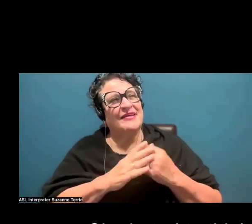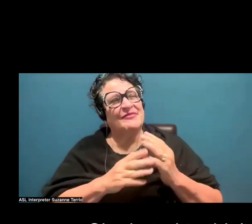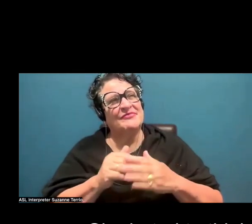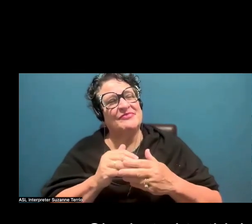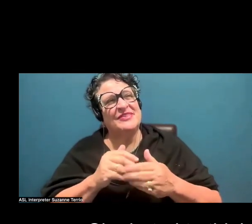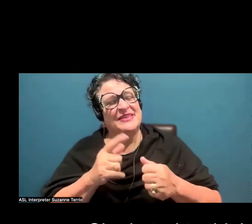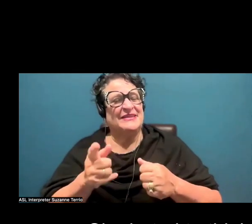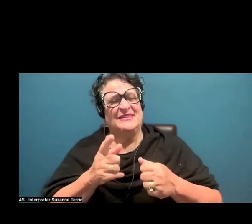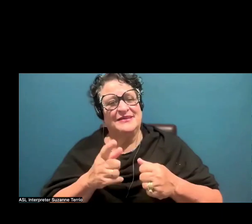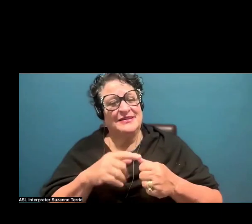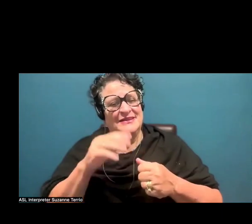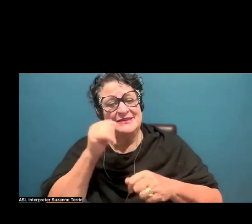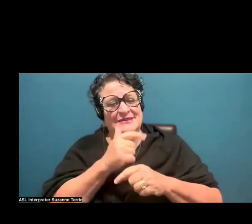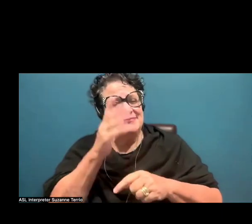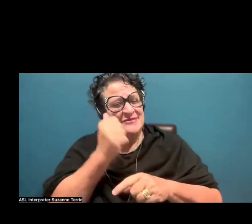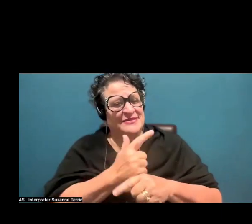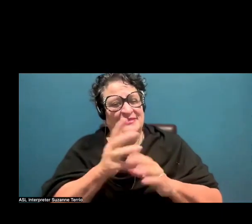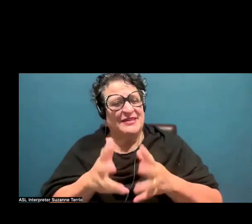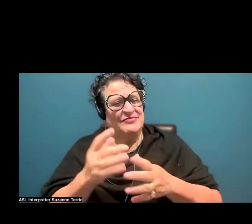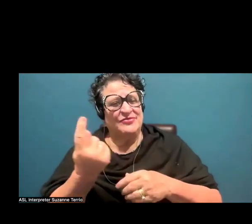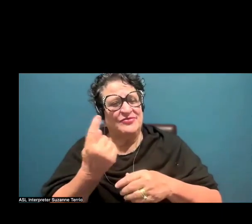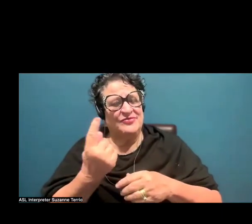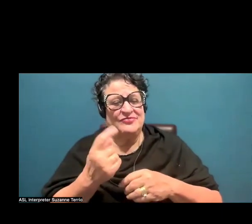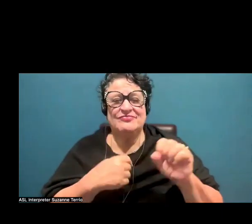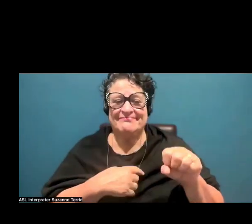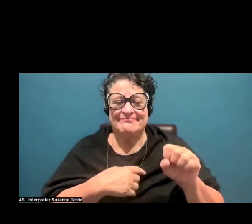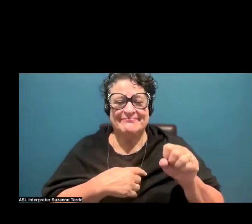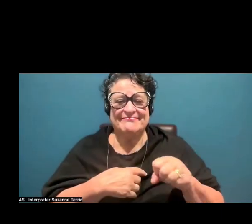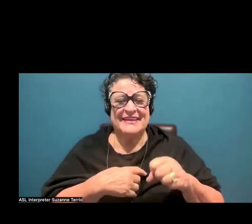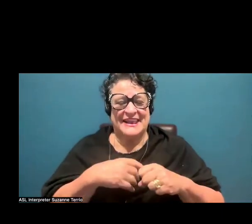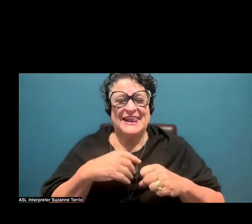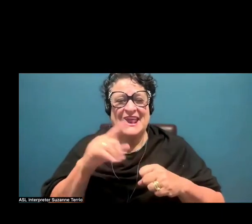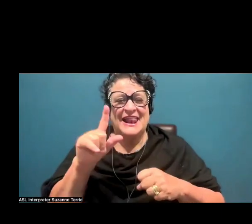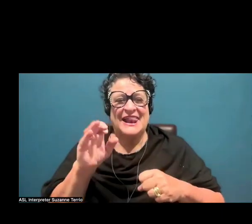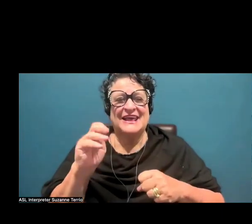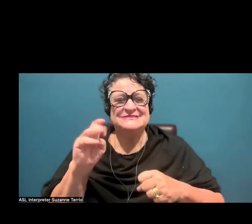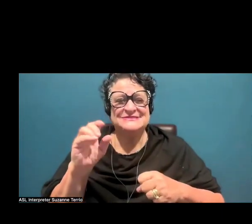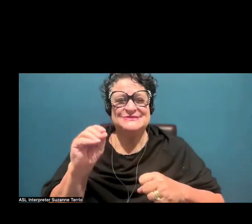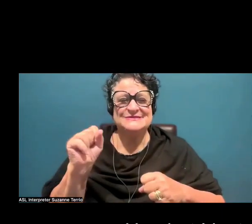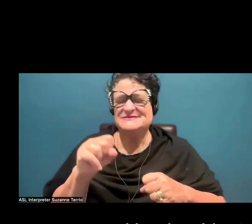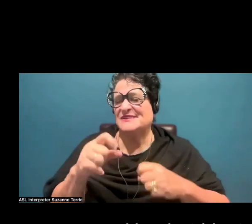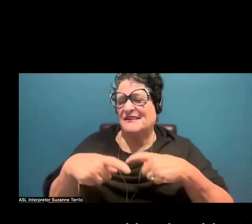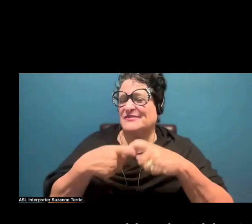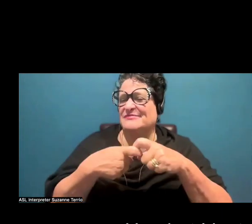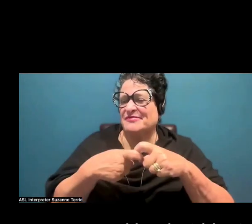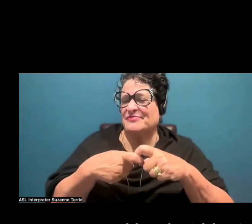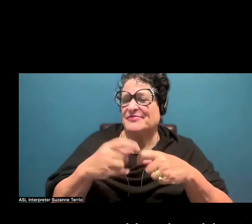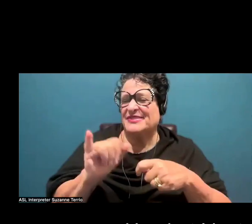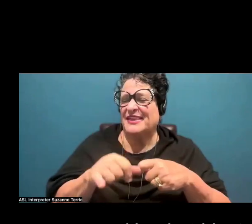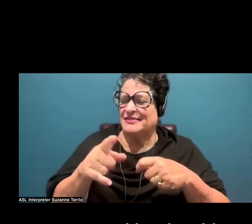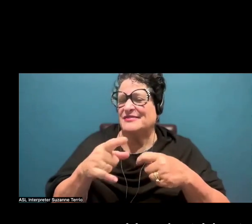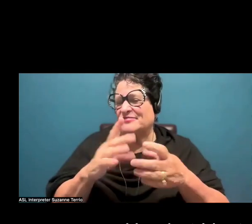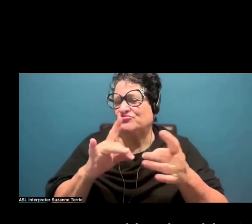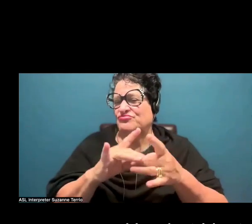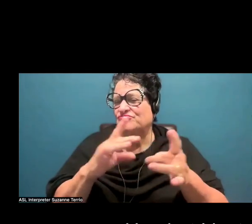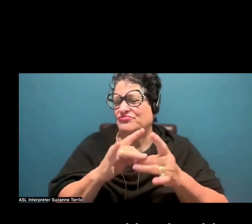any of her siblings left alone. Yes, she said, and Lexos. I'll stop there. But the